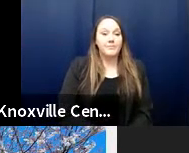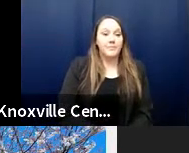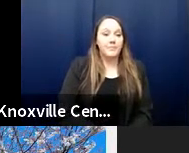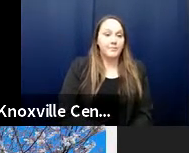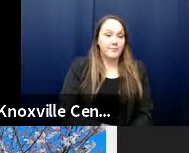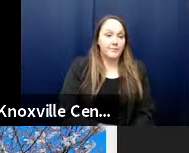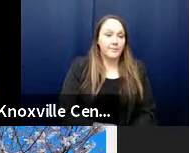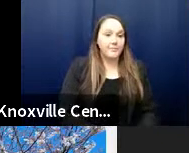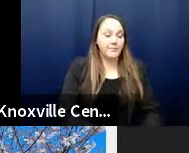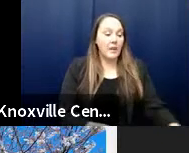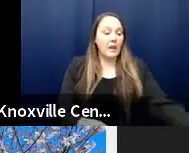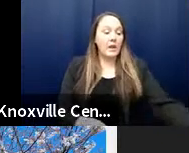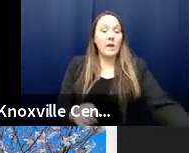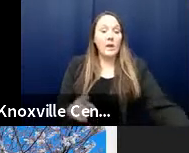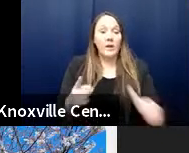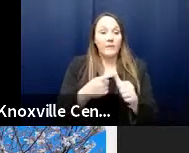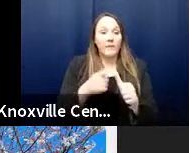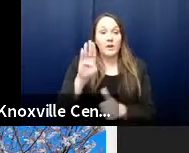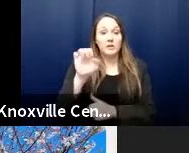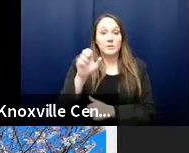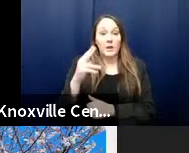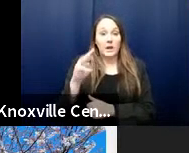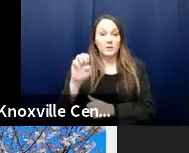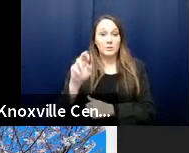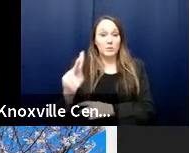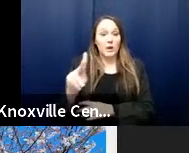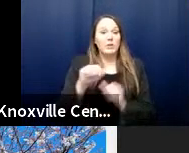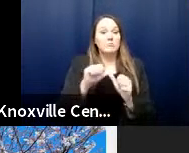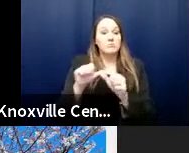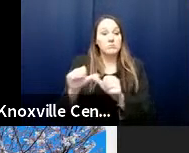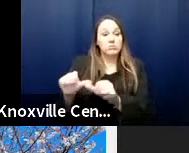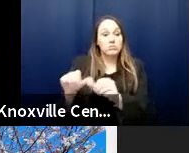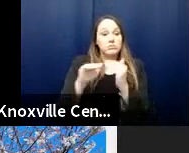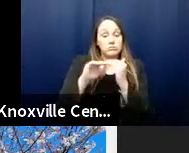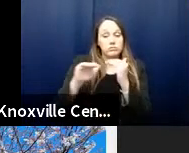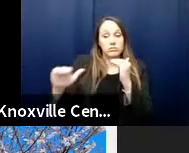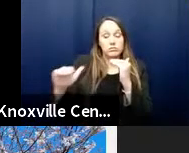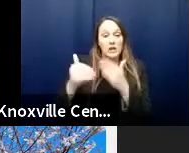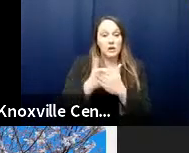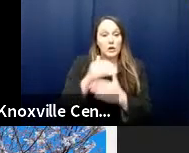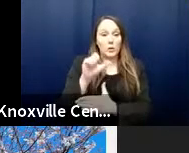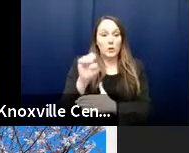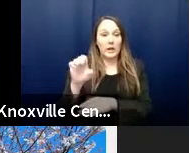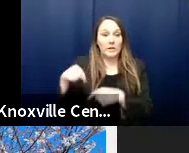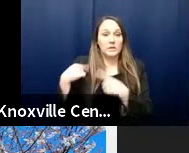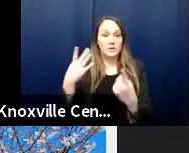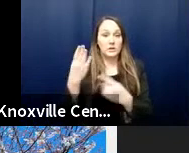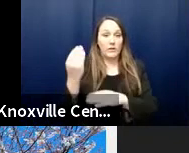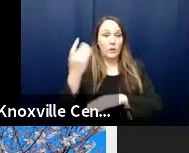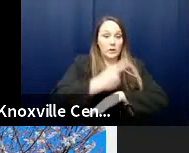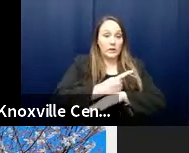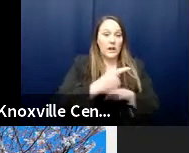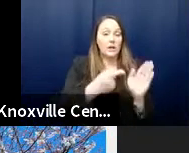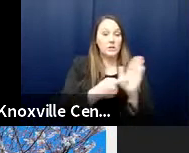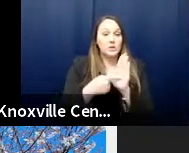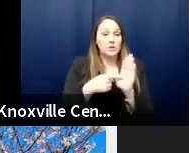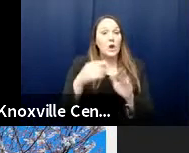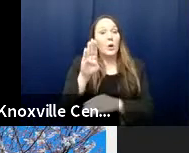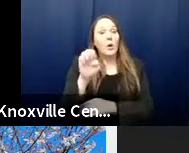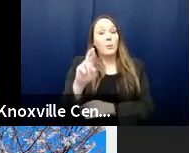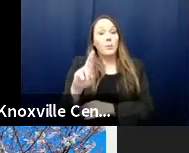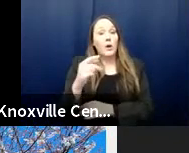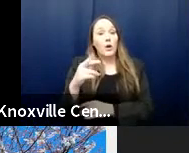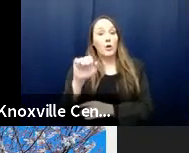sustained reduction or stability in new cases for 14 days. To illustrate this benchmark, we have our bar graph that shows